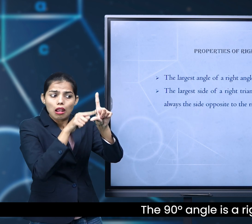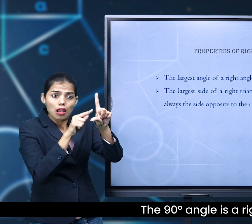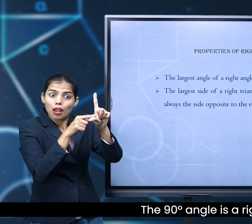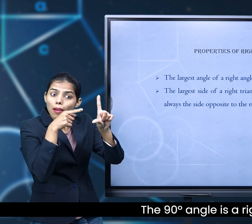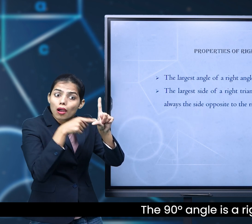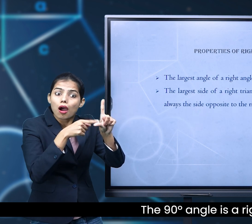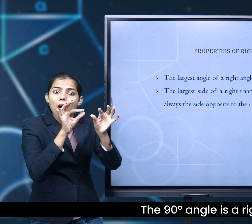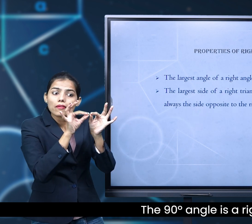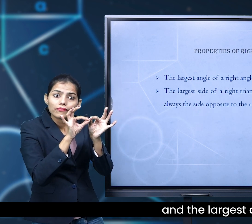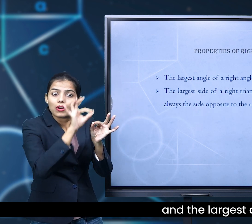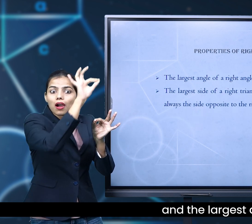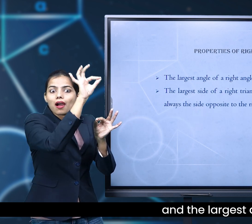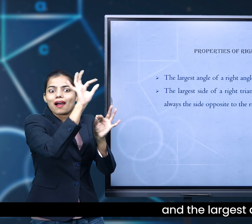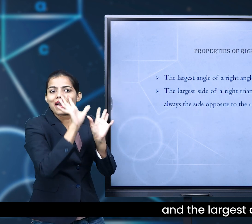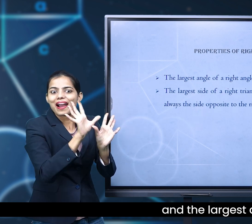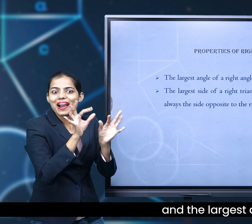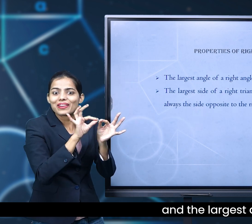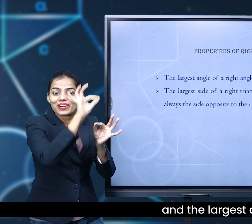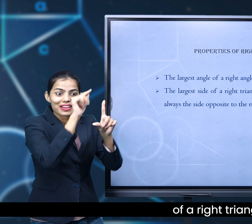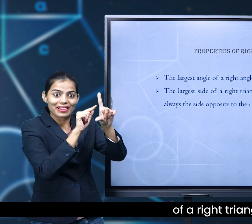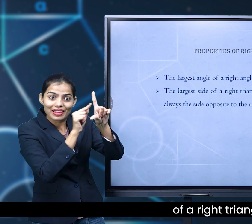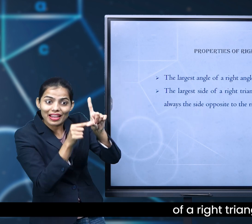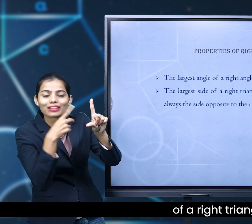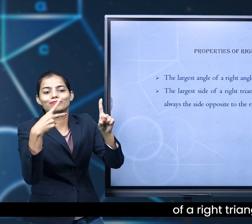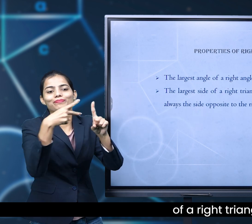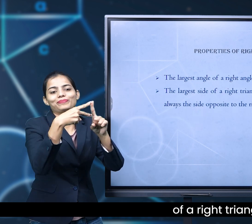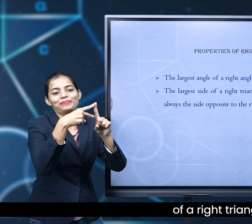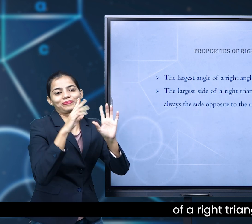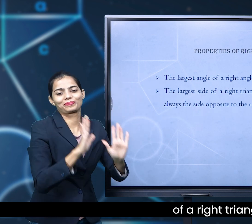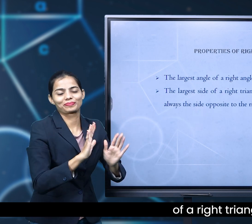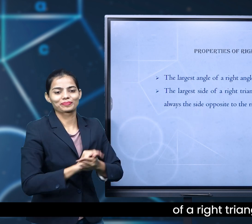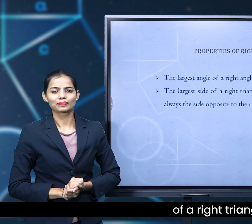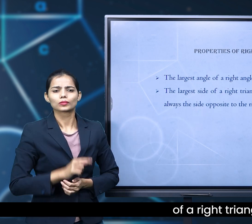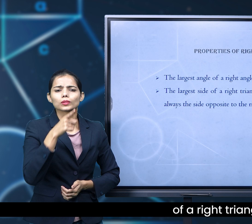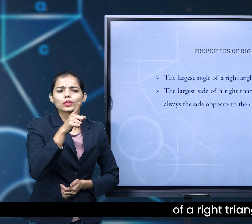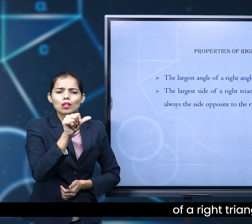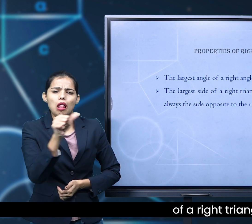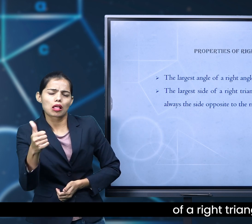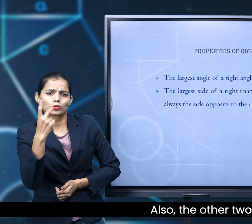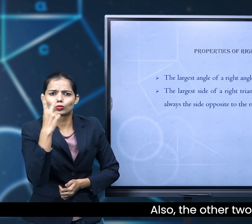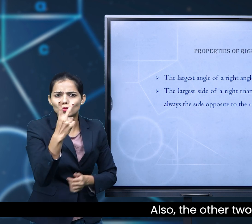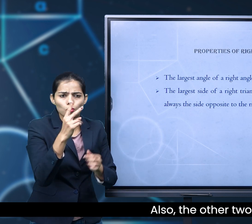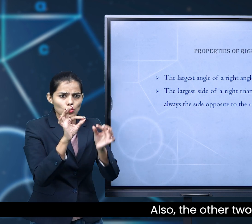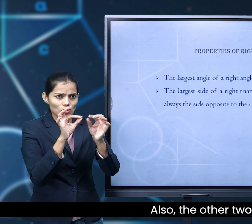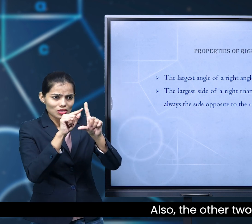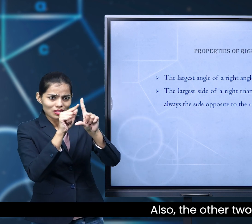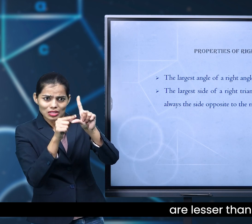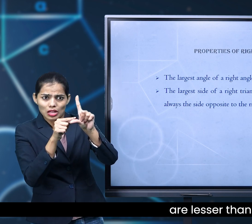is a right angle and the largest angle of a right triangle. Also, the other two angles are